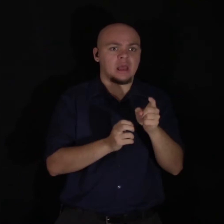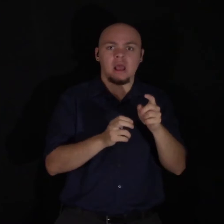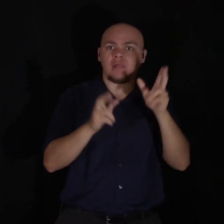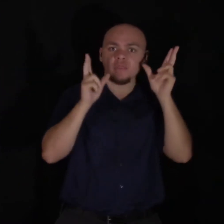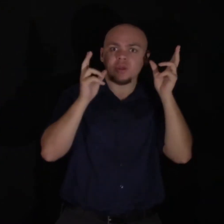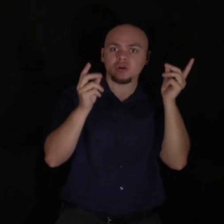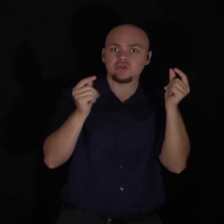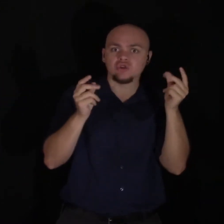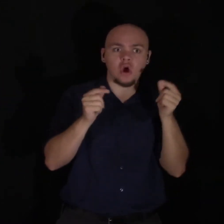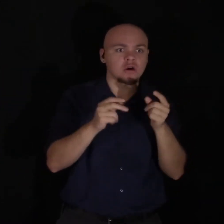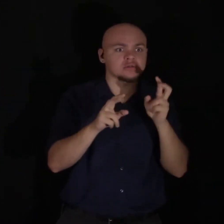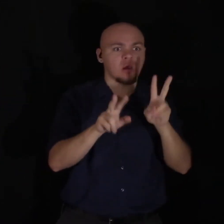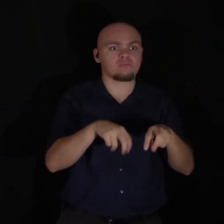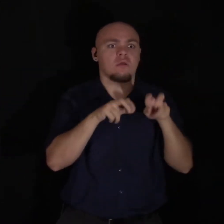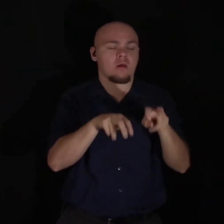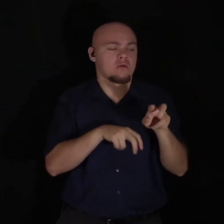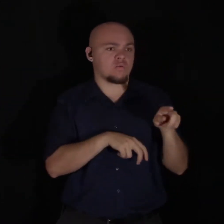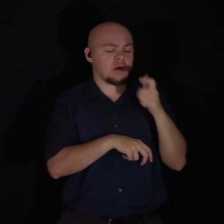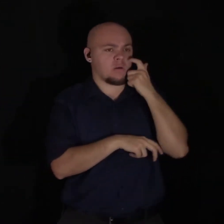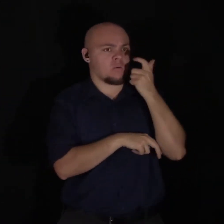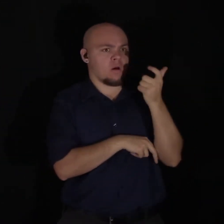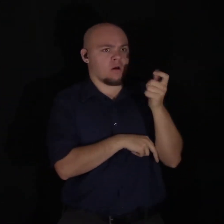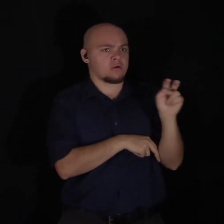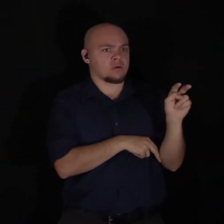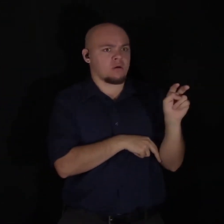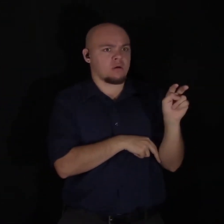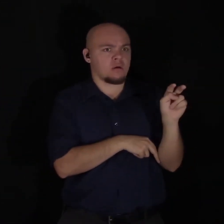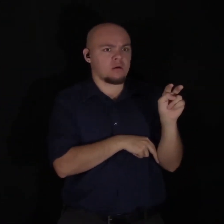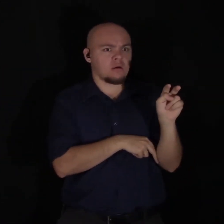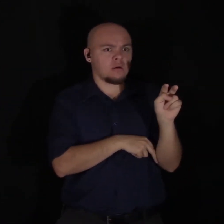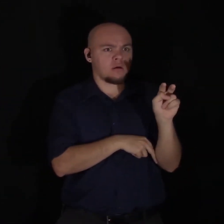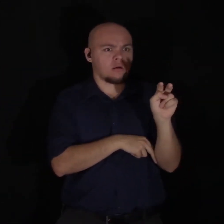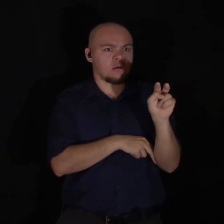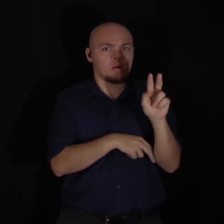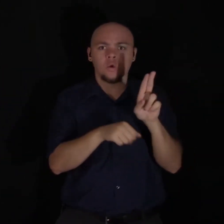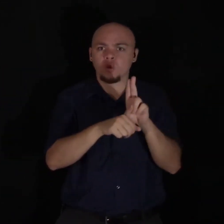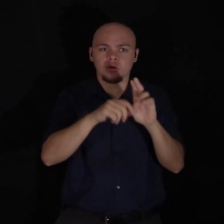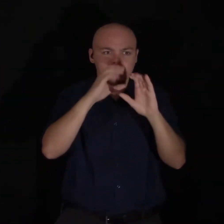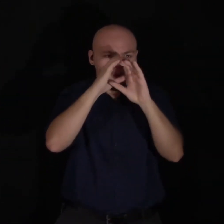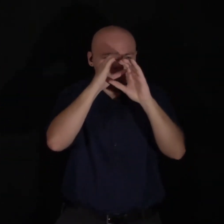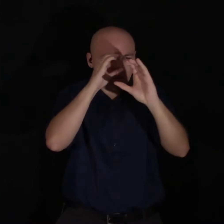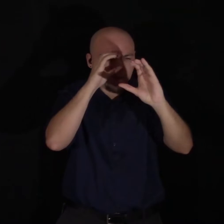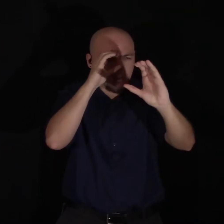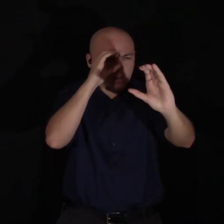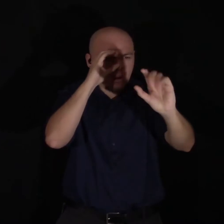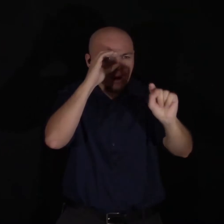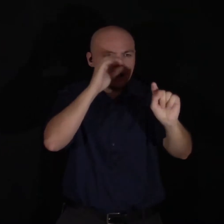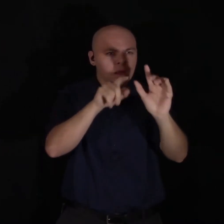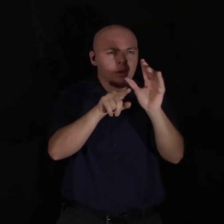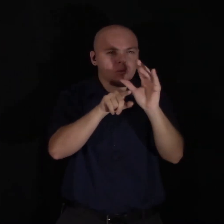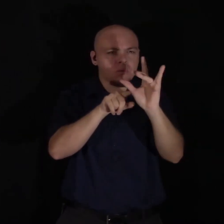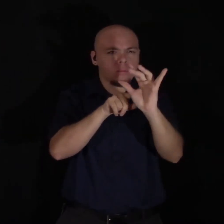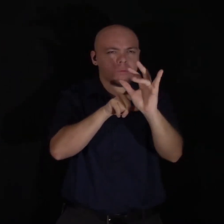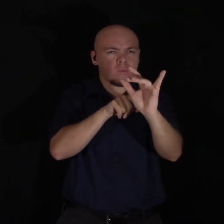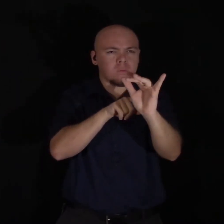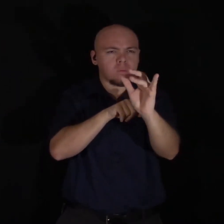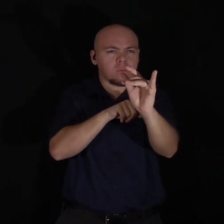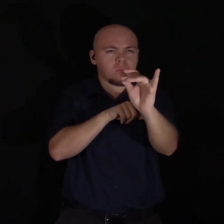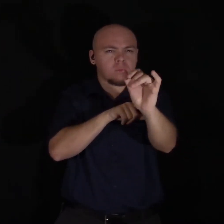the rapid progress of the traveller with our telescopes until he was lost among the distant inequalities of the